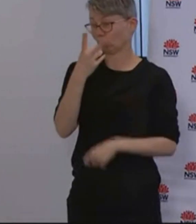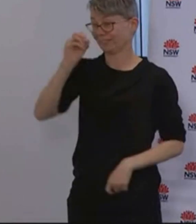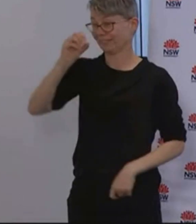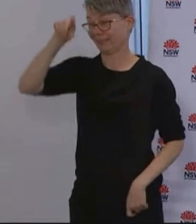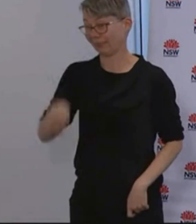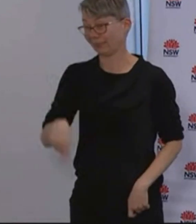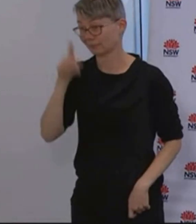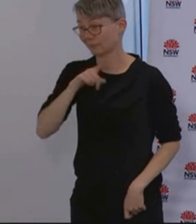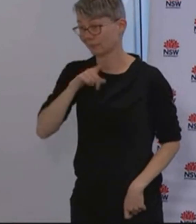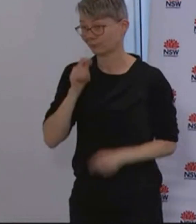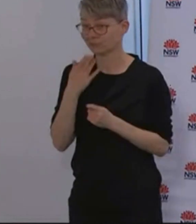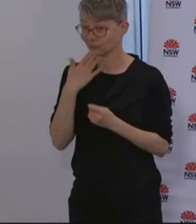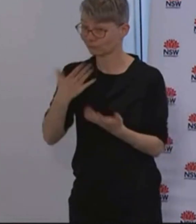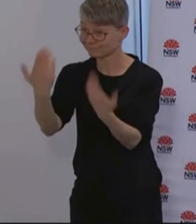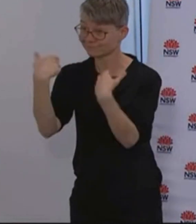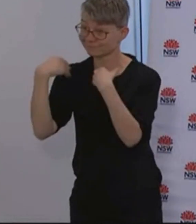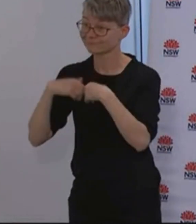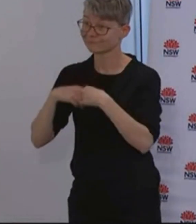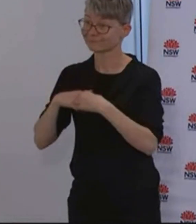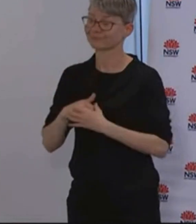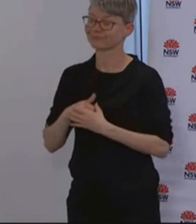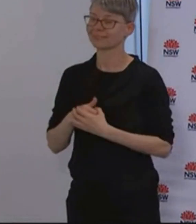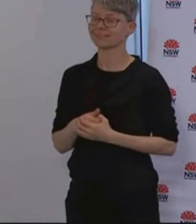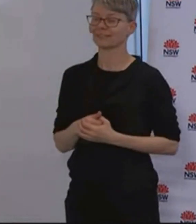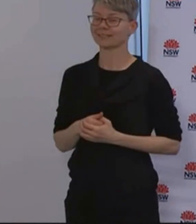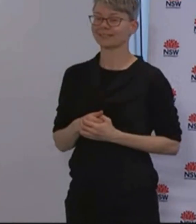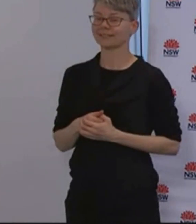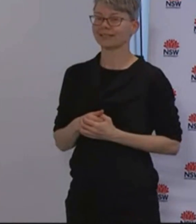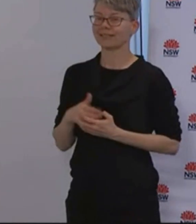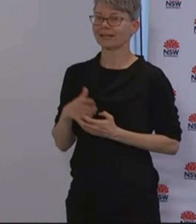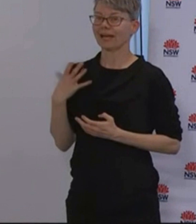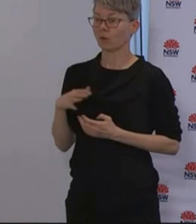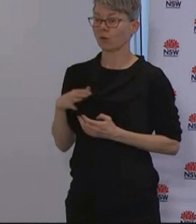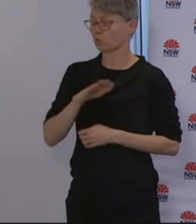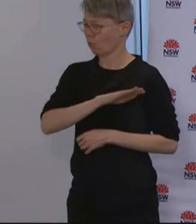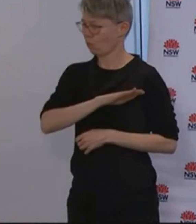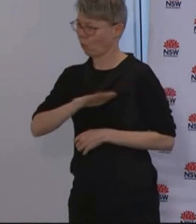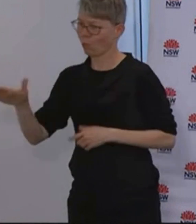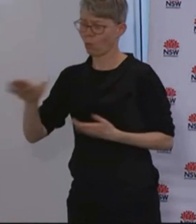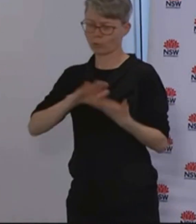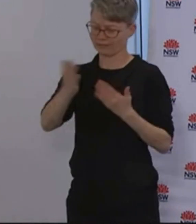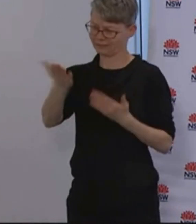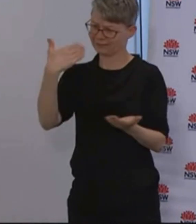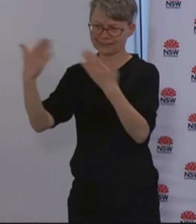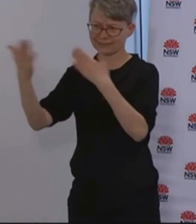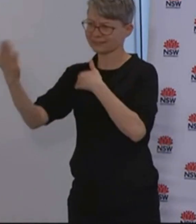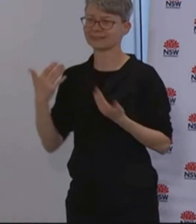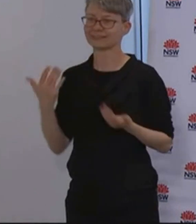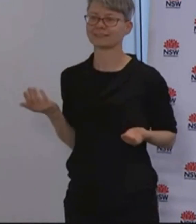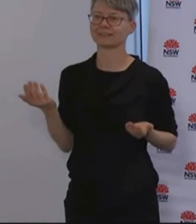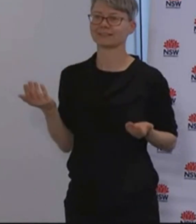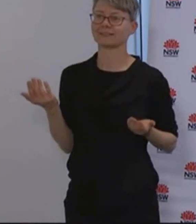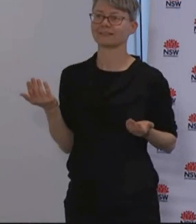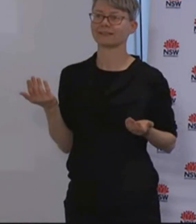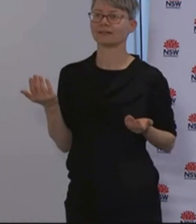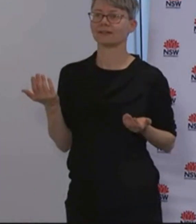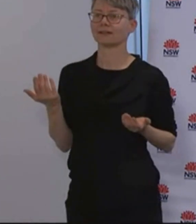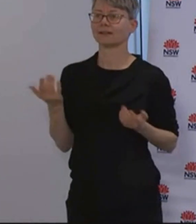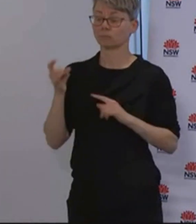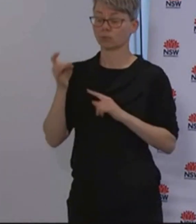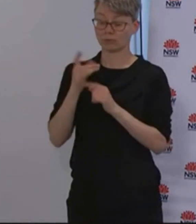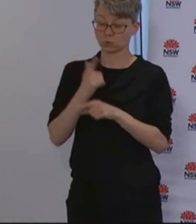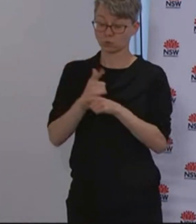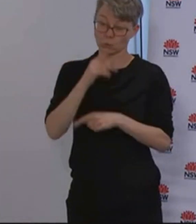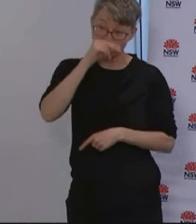the community to come forward. I need to get all members of the community, so it's very important that in discussions with